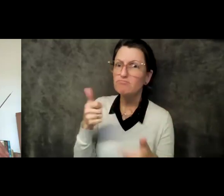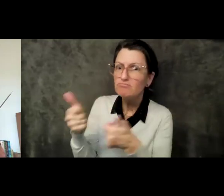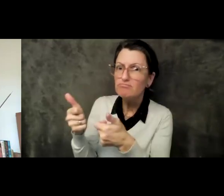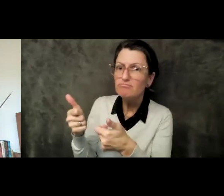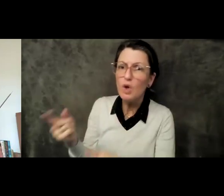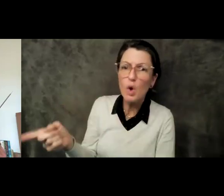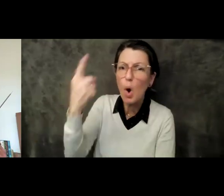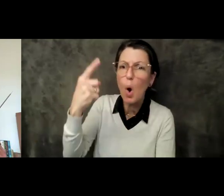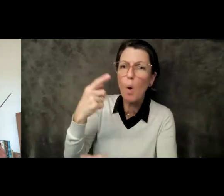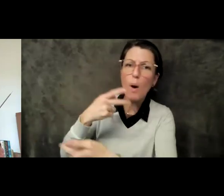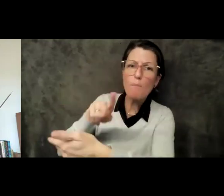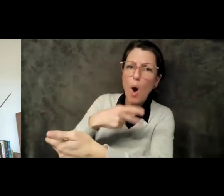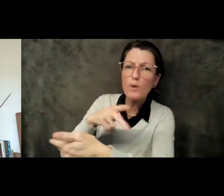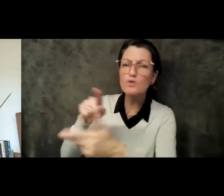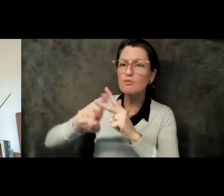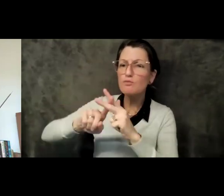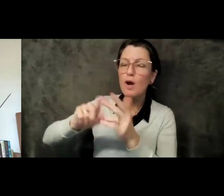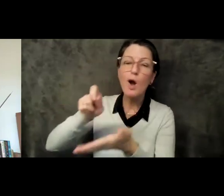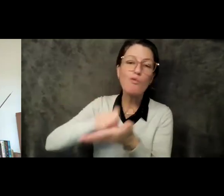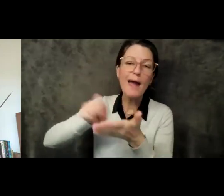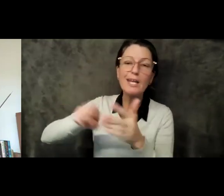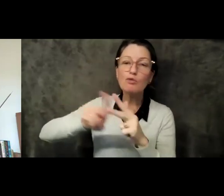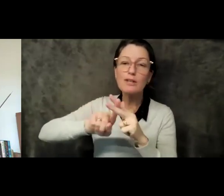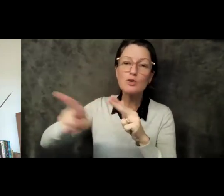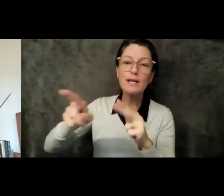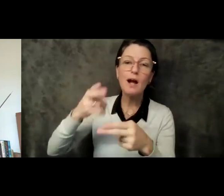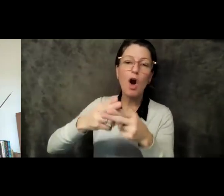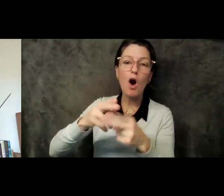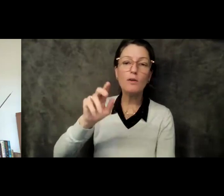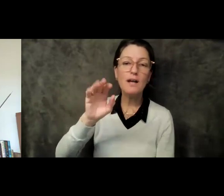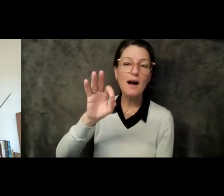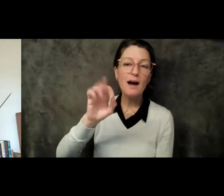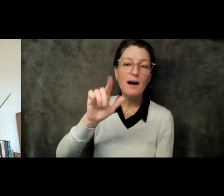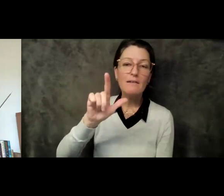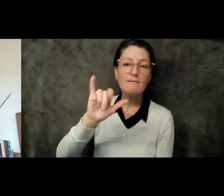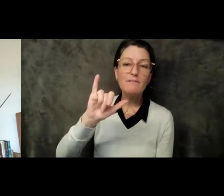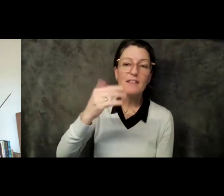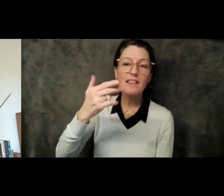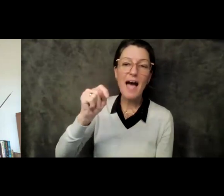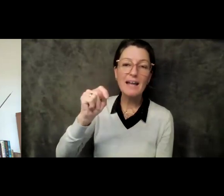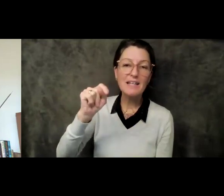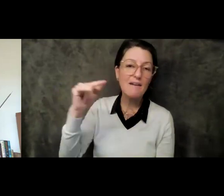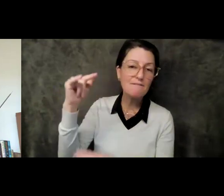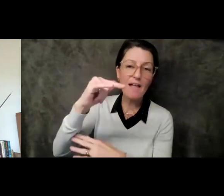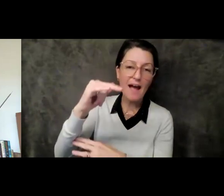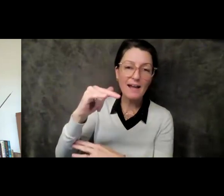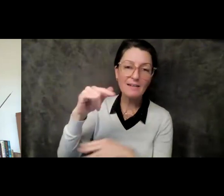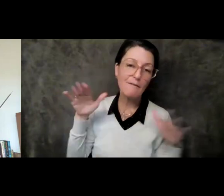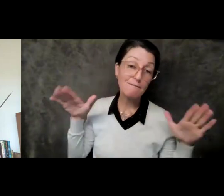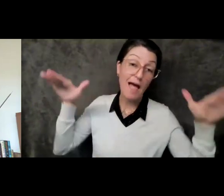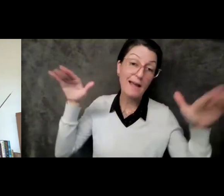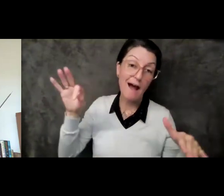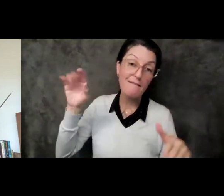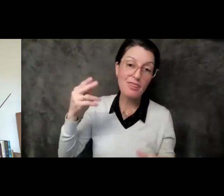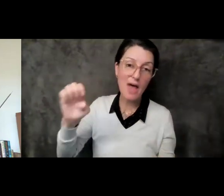retreat called Flight of the Mind, which was just beautiful, set up in Oregon. just in beautiful mountains with